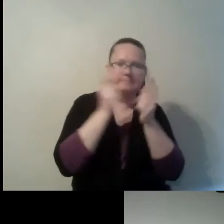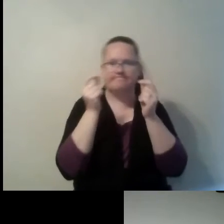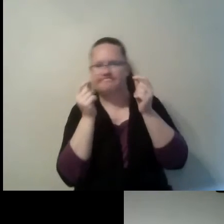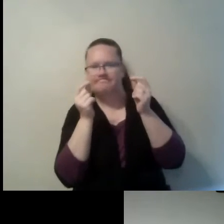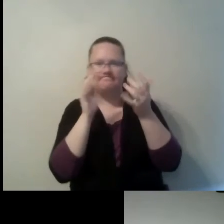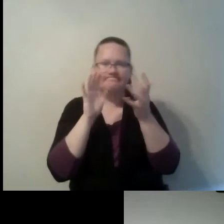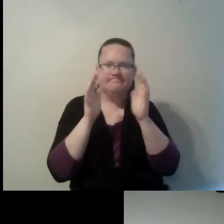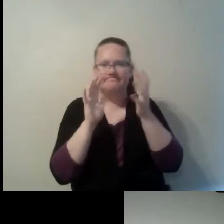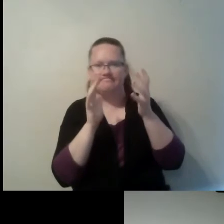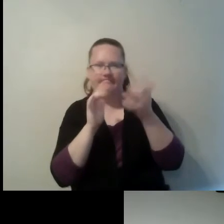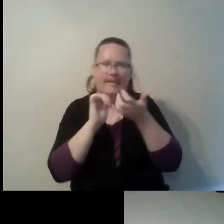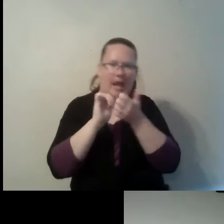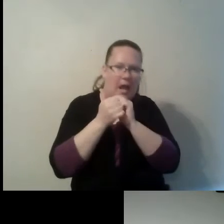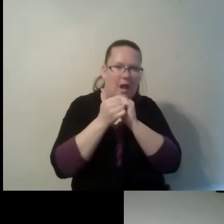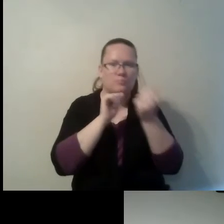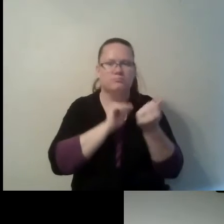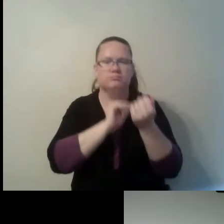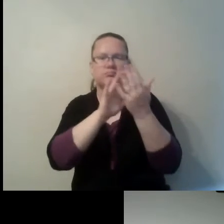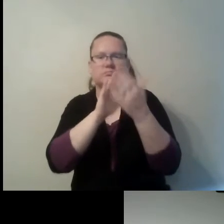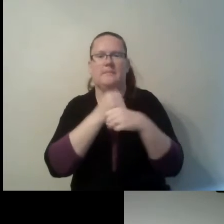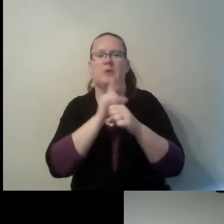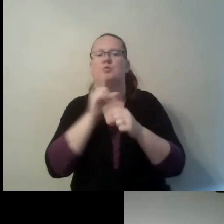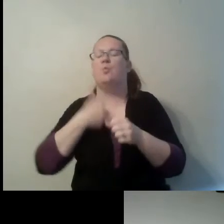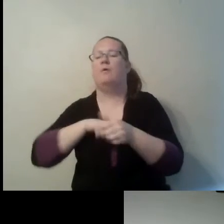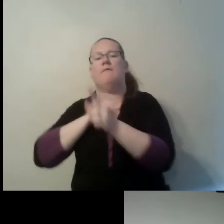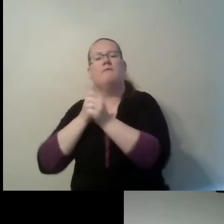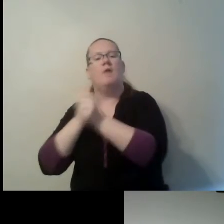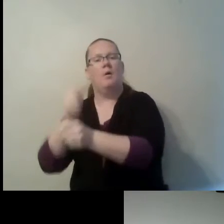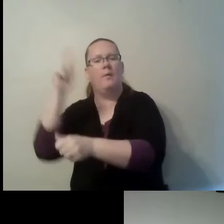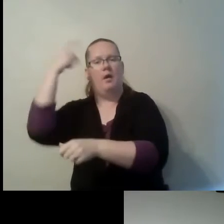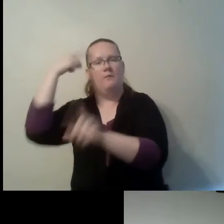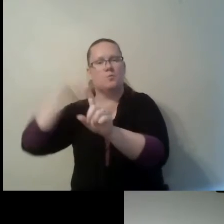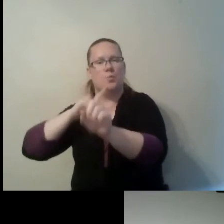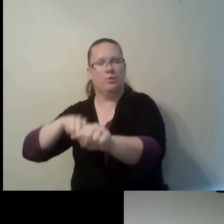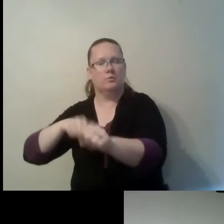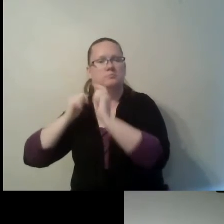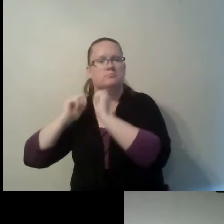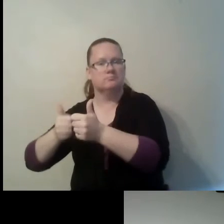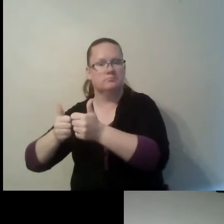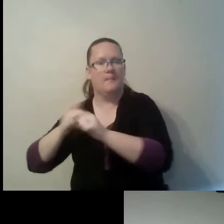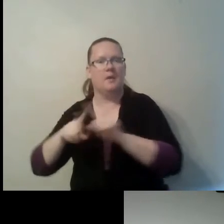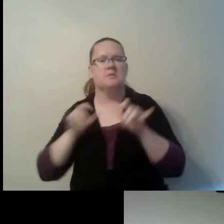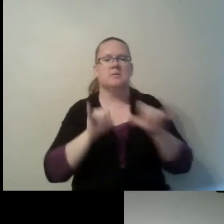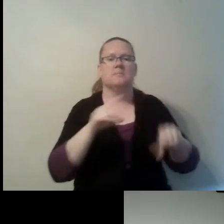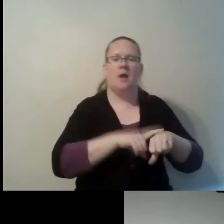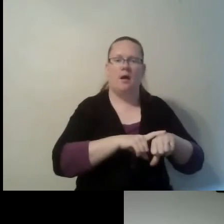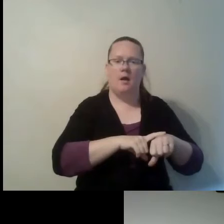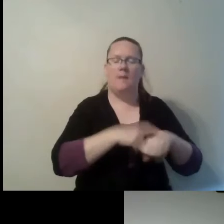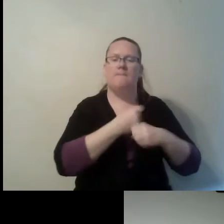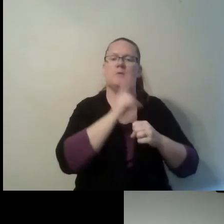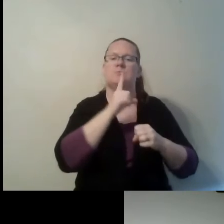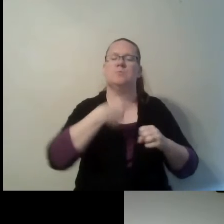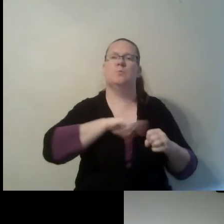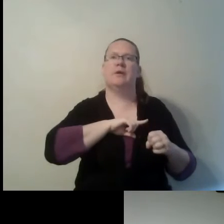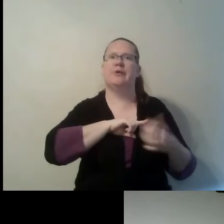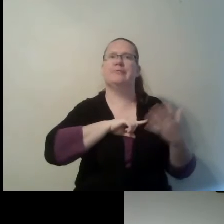again make sure that we're adhering to the governor's directive, his order. As well as making sure that we're